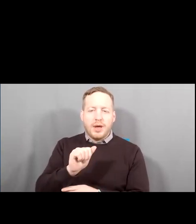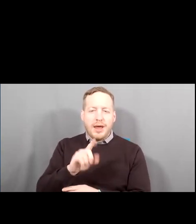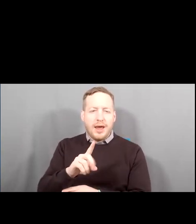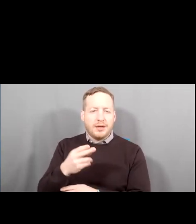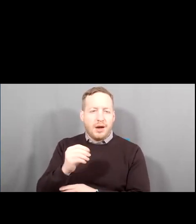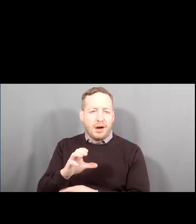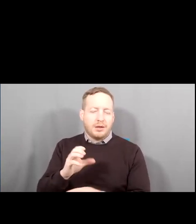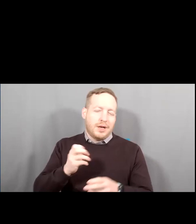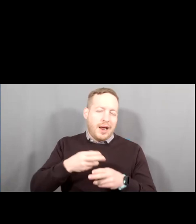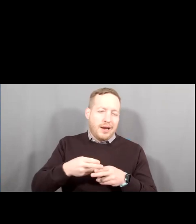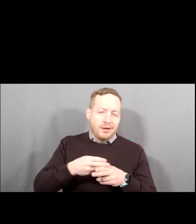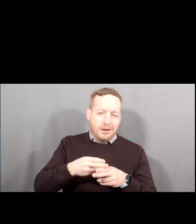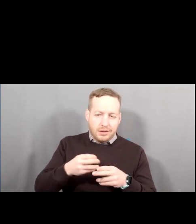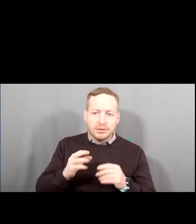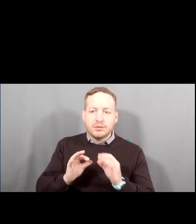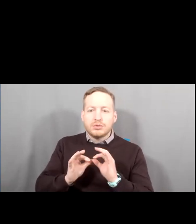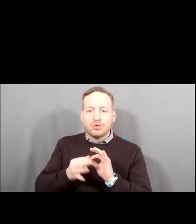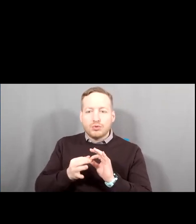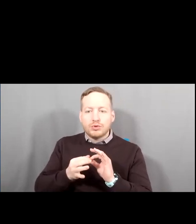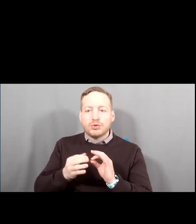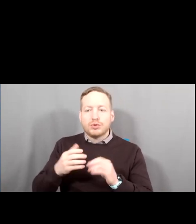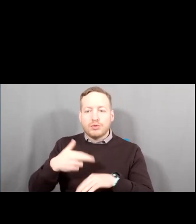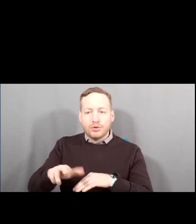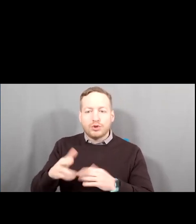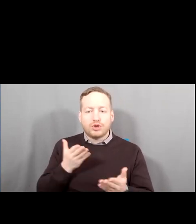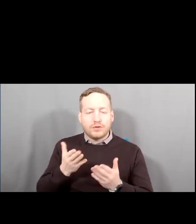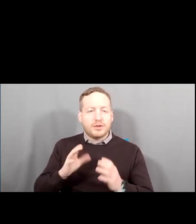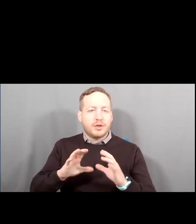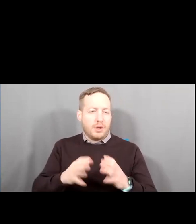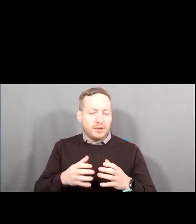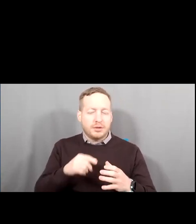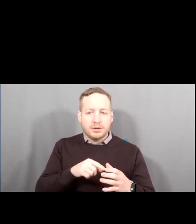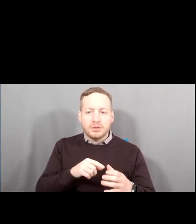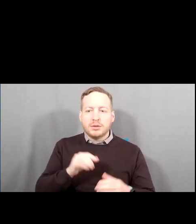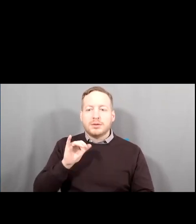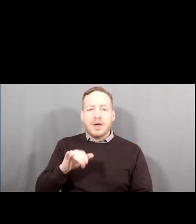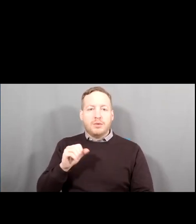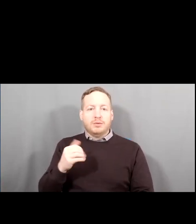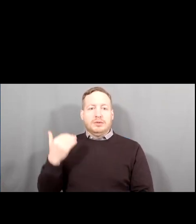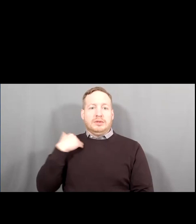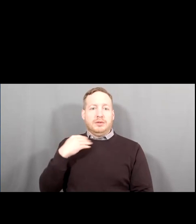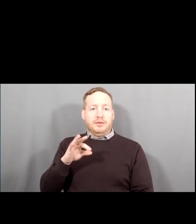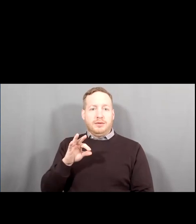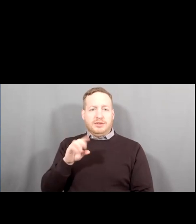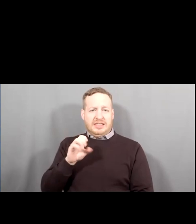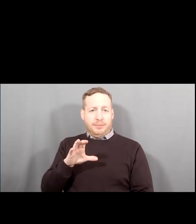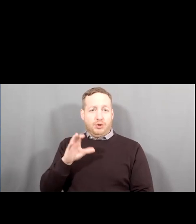We have one more committee, the Ad Hoc Interpreter Referral Service Committee.